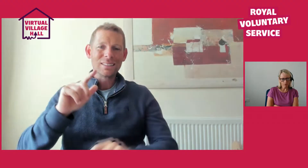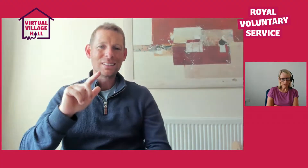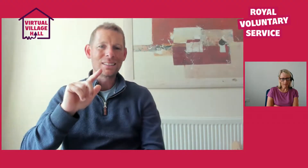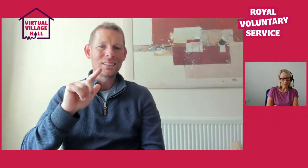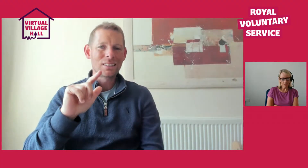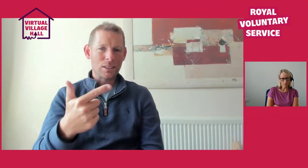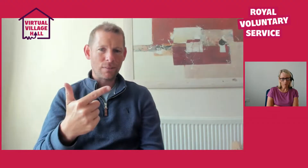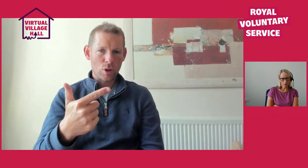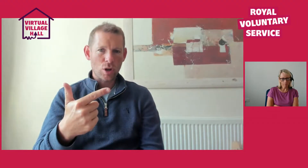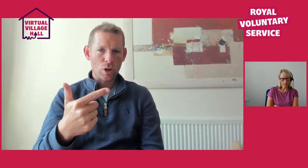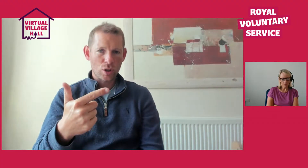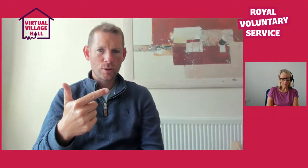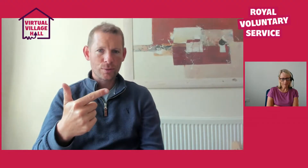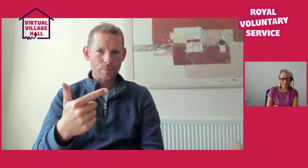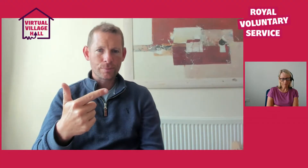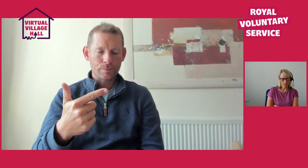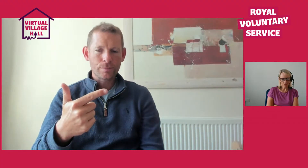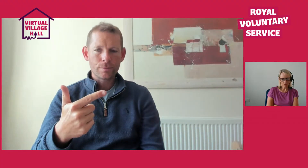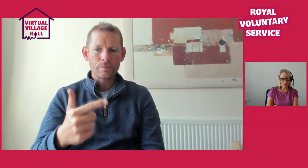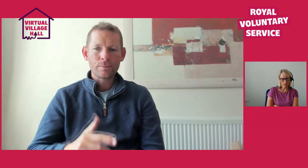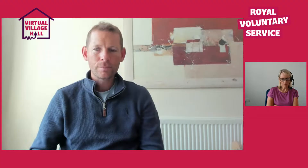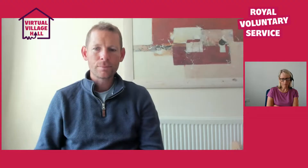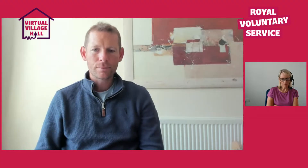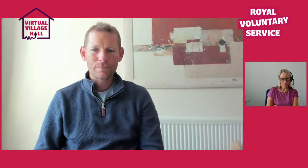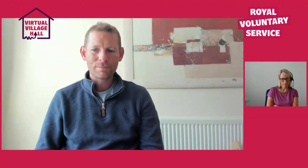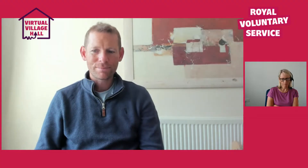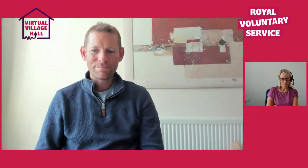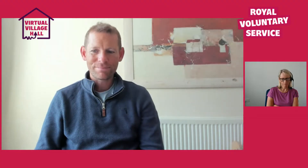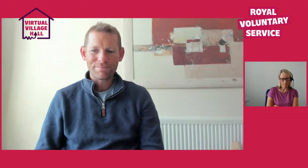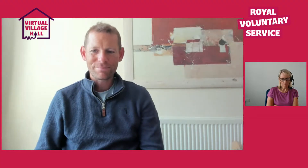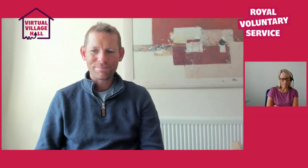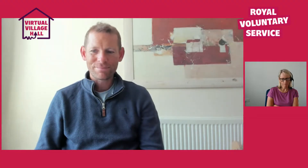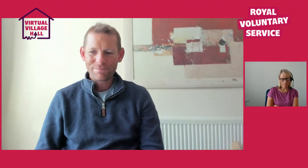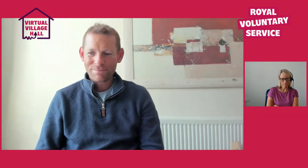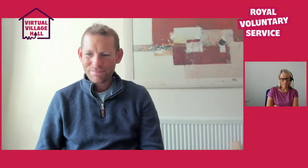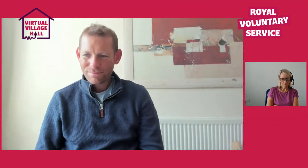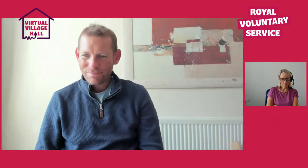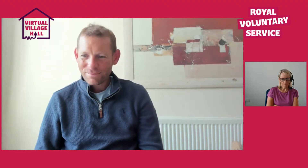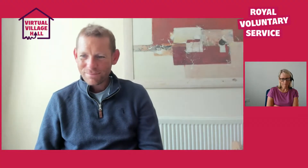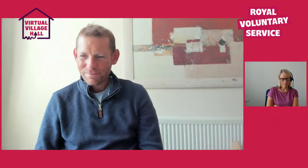This morning I woke up at 7 o'clock.